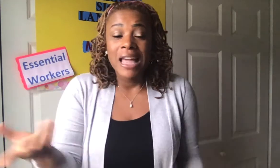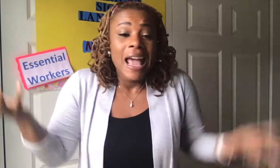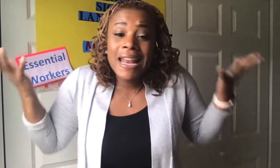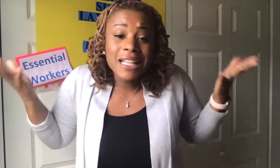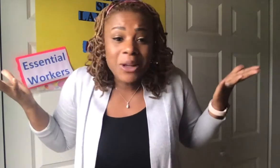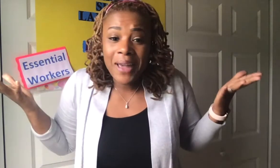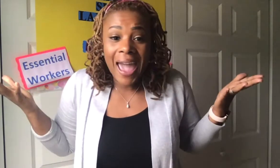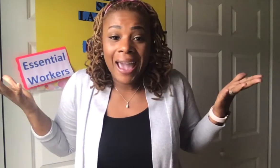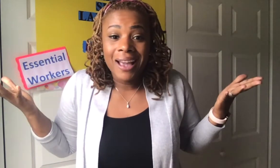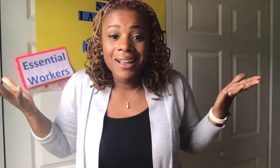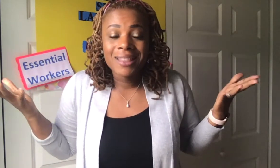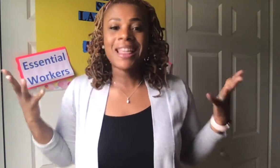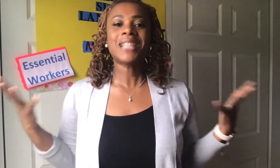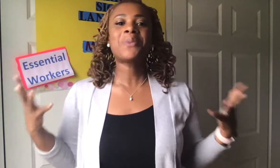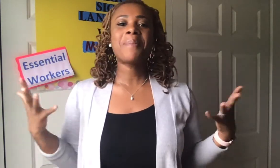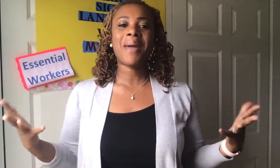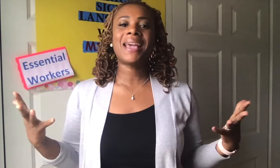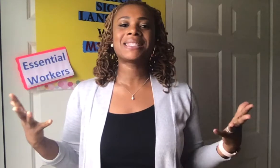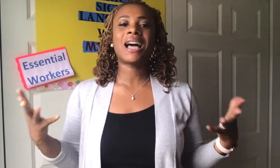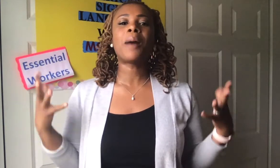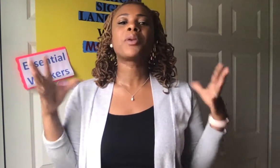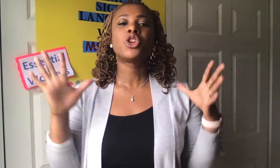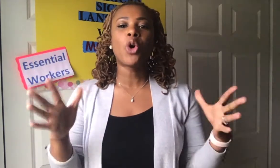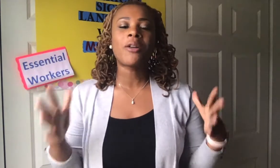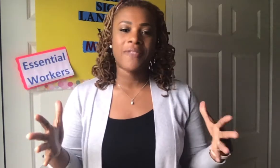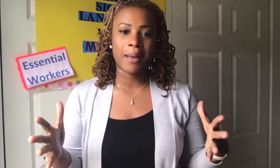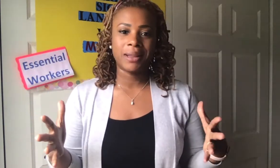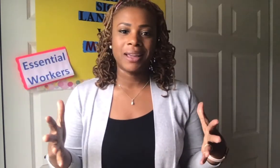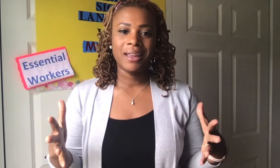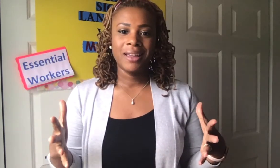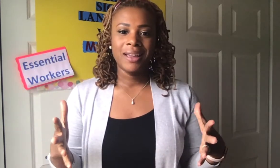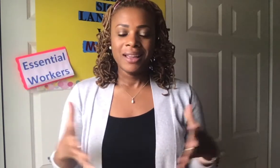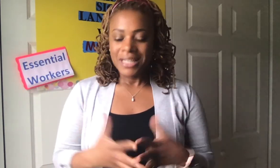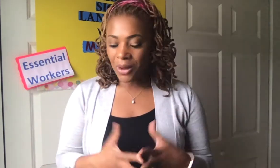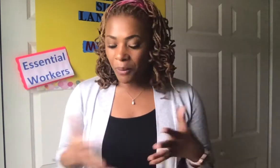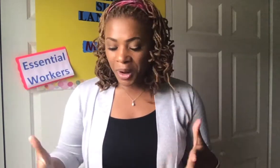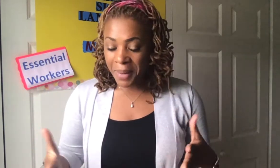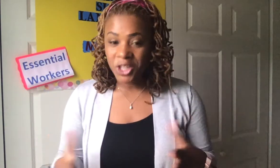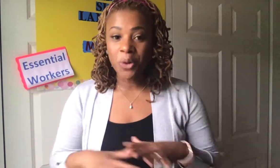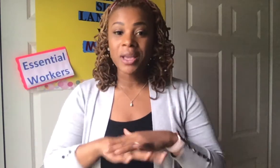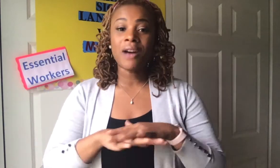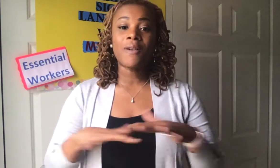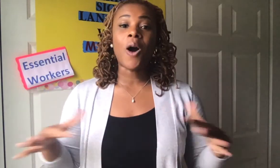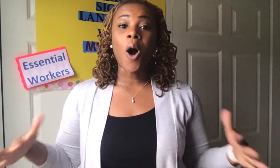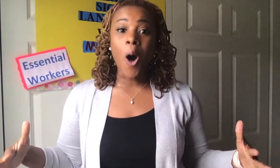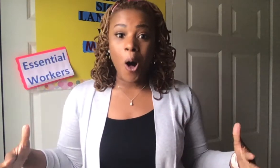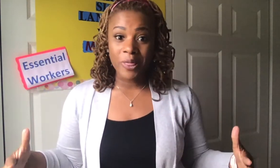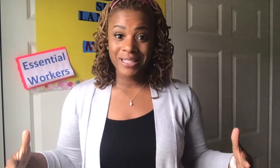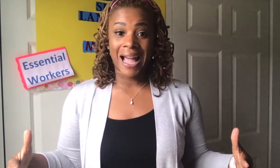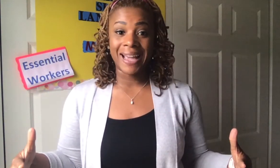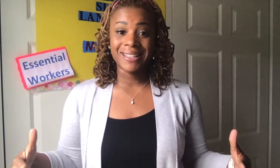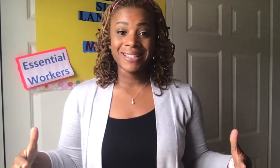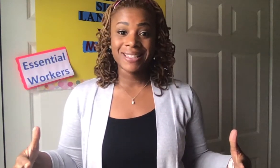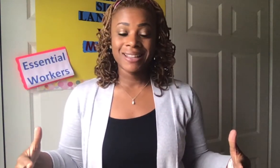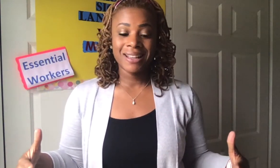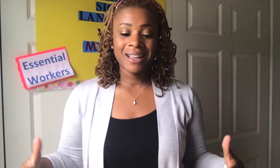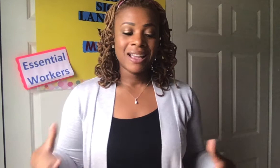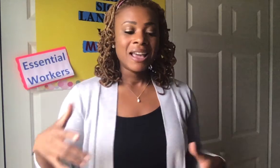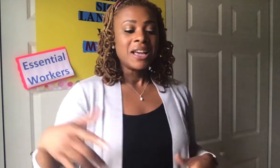that's okay. That's what makes up your family. So I want to make sure we cover all the signs. So the